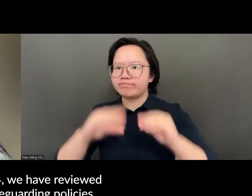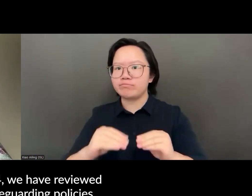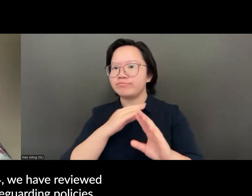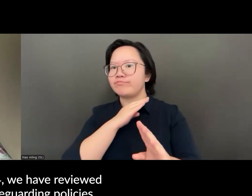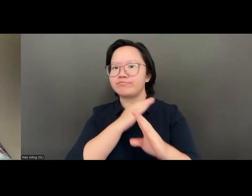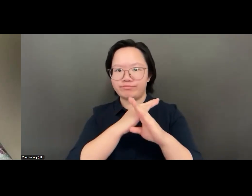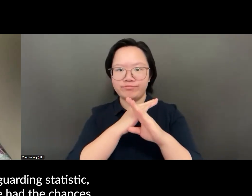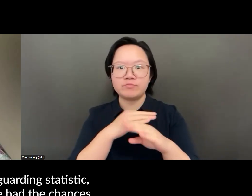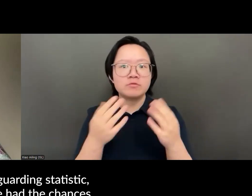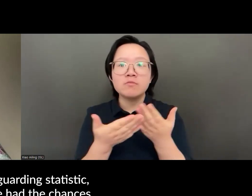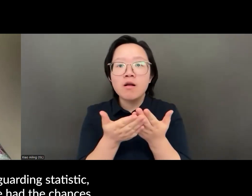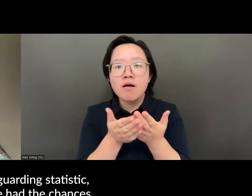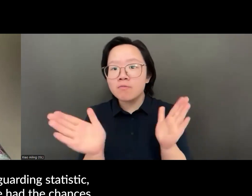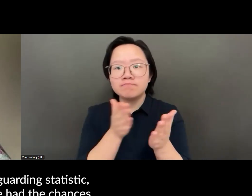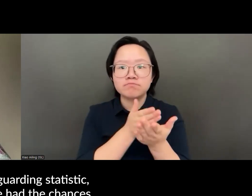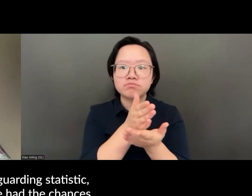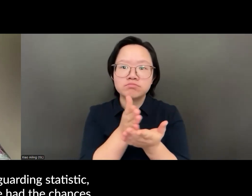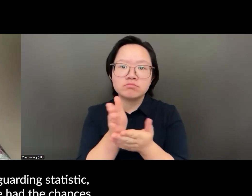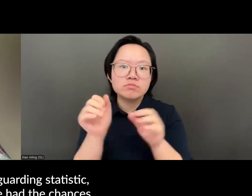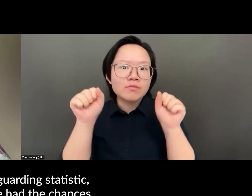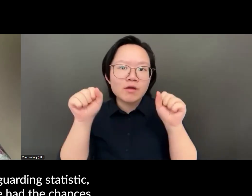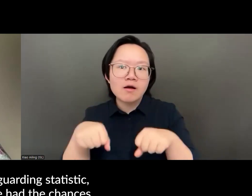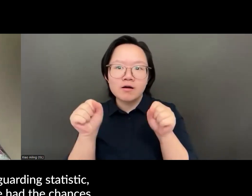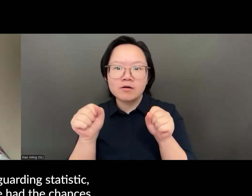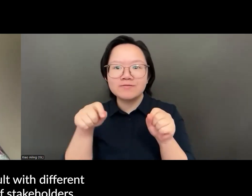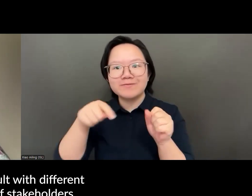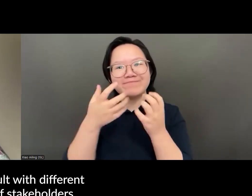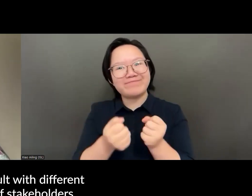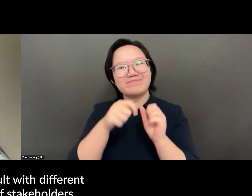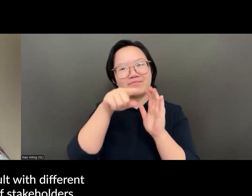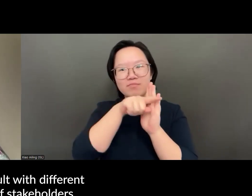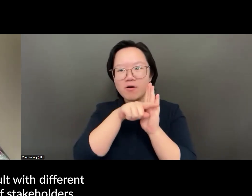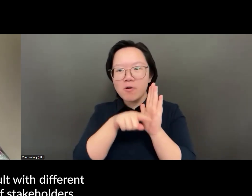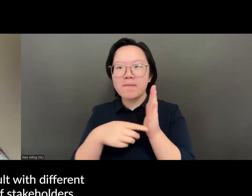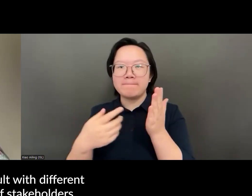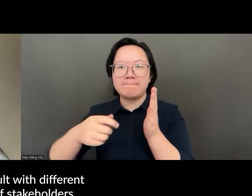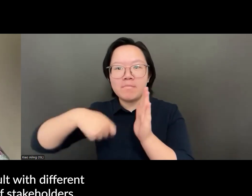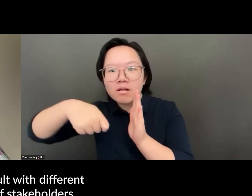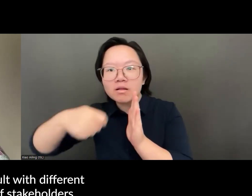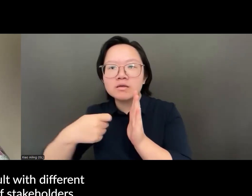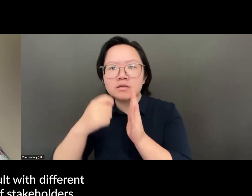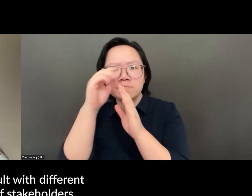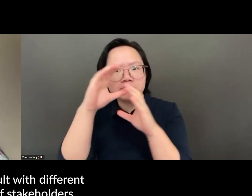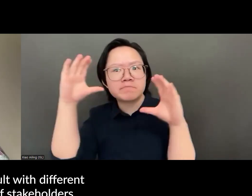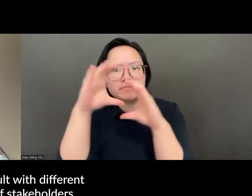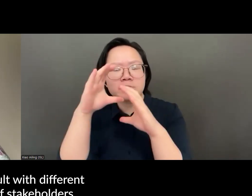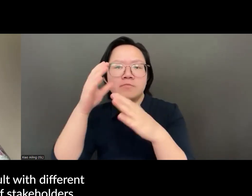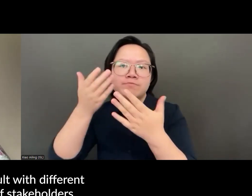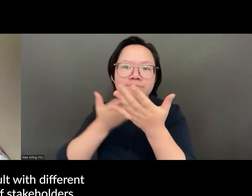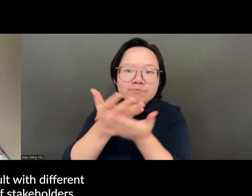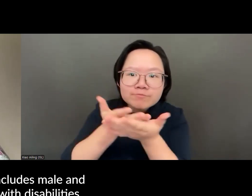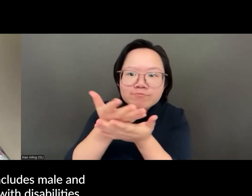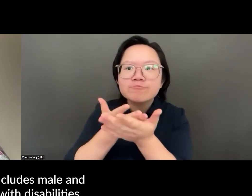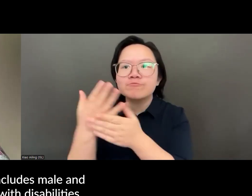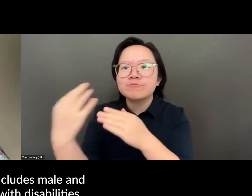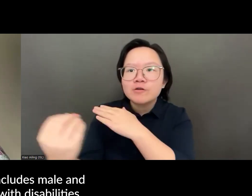of our safeguarding policies and safeguarding strategy, where we had the chances to consult with different level of